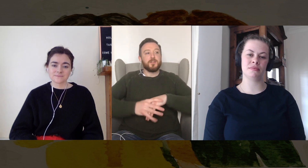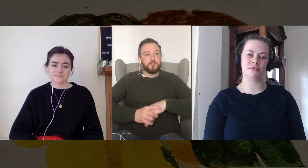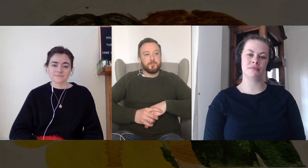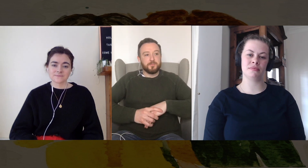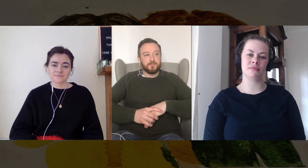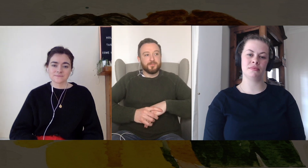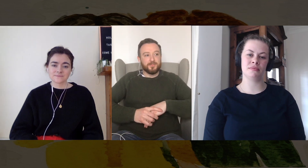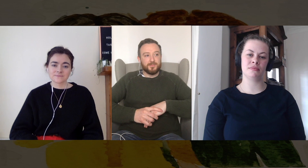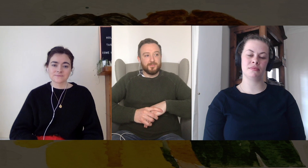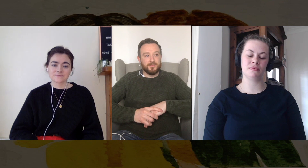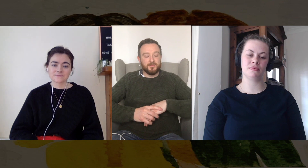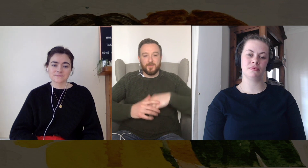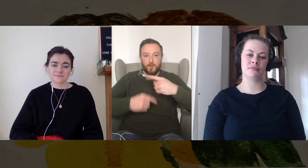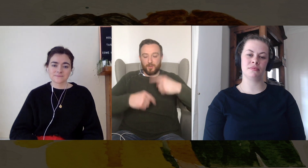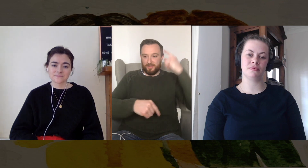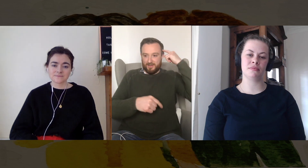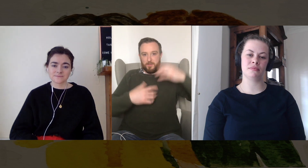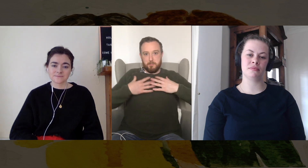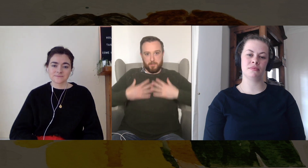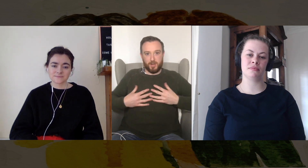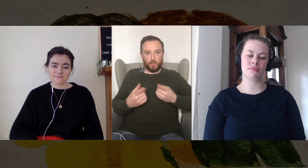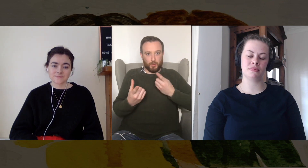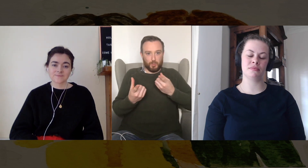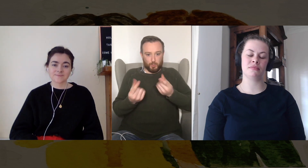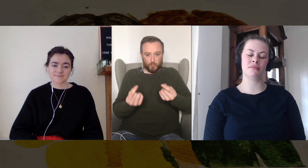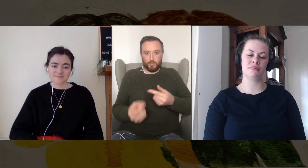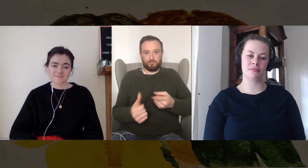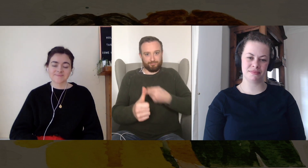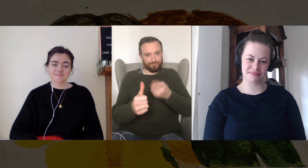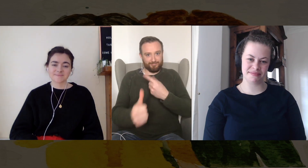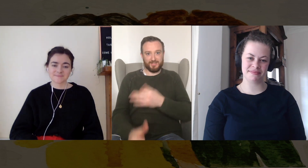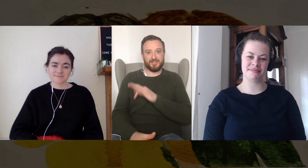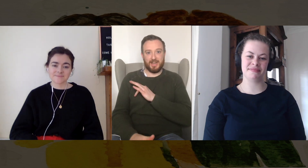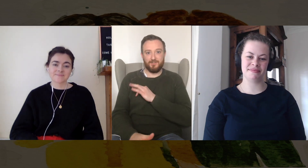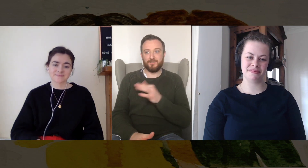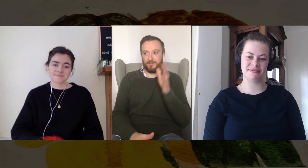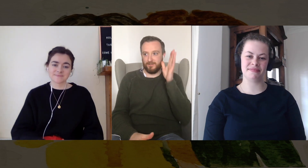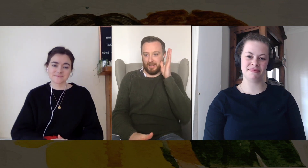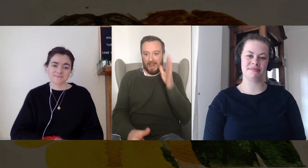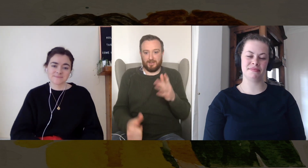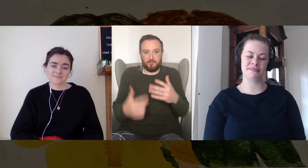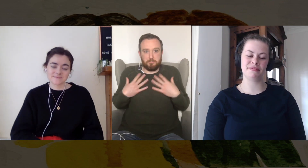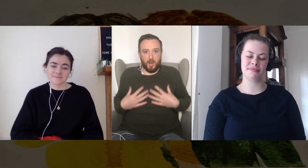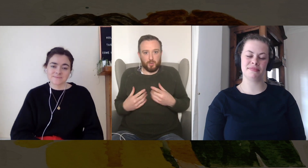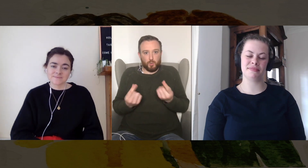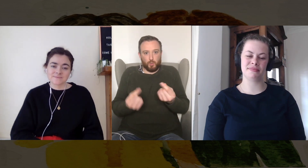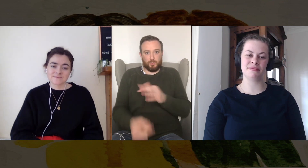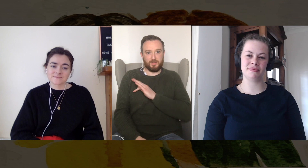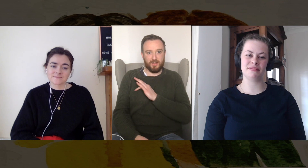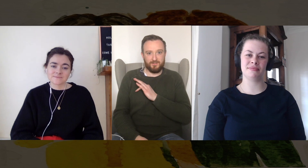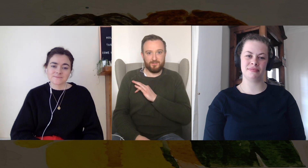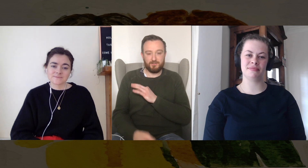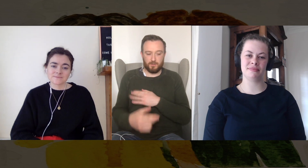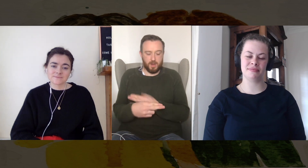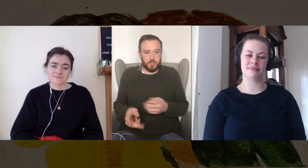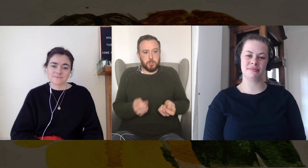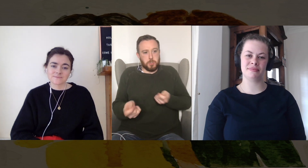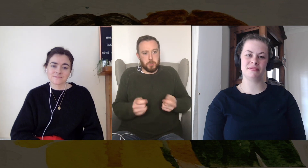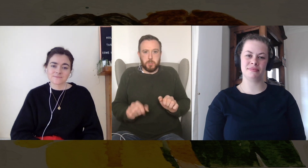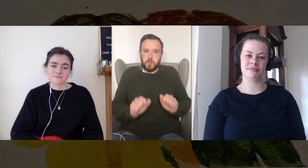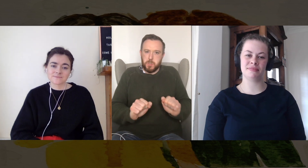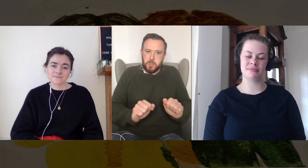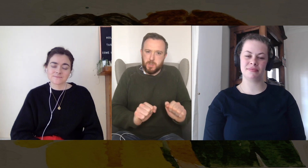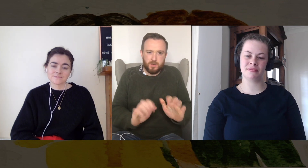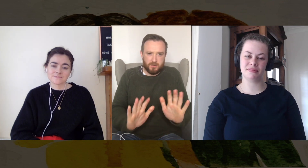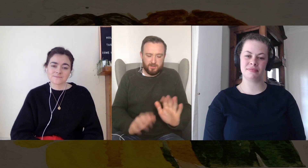and how he would describe it. And it's just his way of saying, this is how you can pay attention to your skeleton, let it do the work for you.